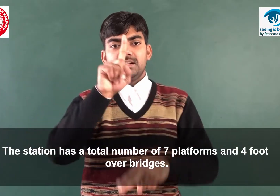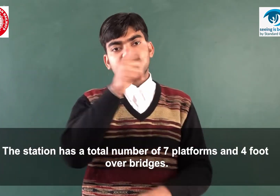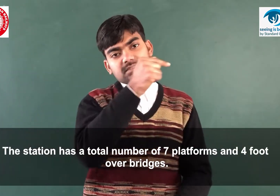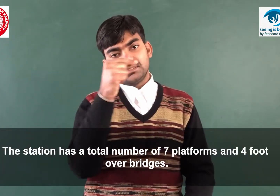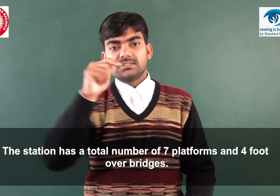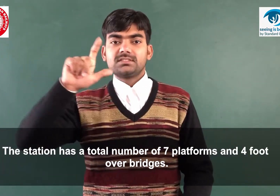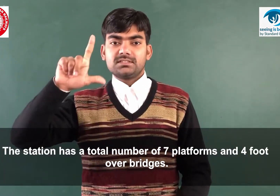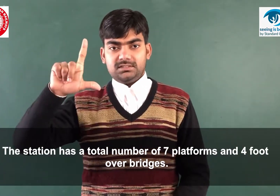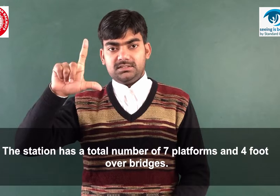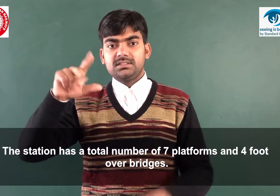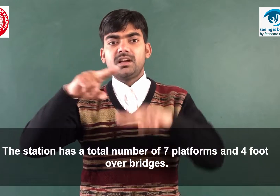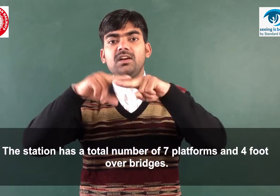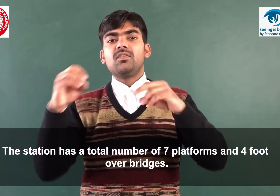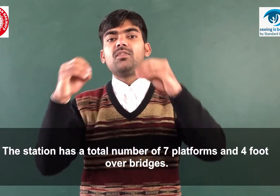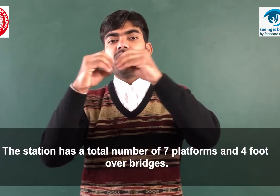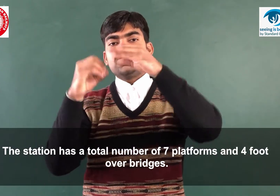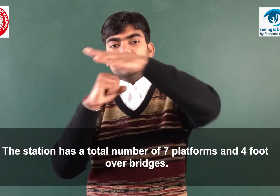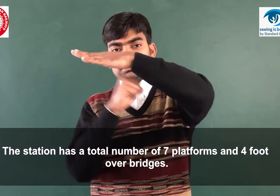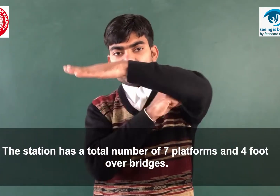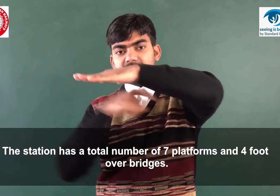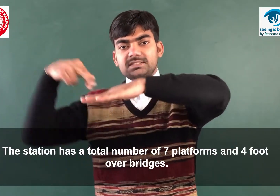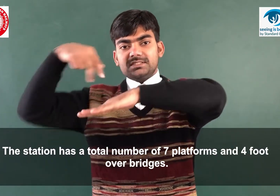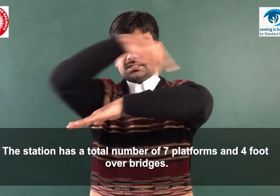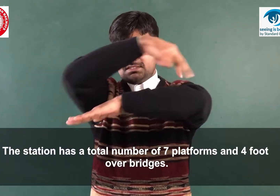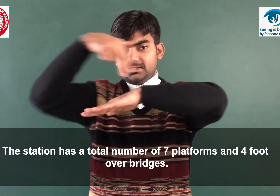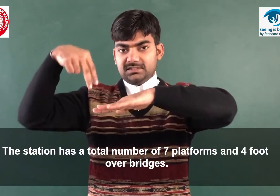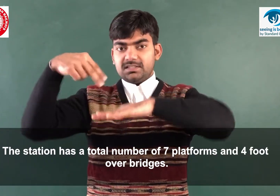7 platforms and 4 footover bridges.